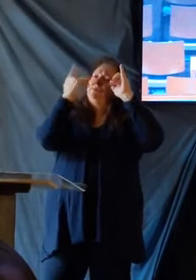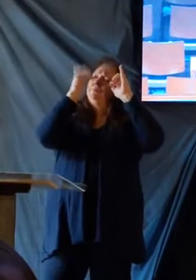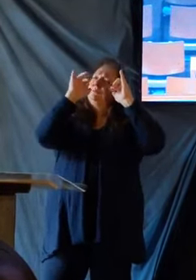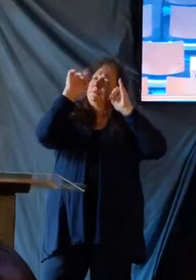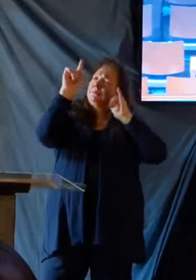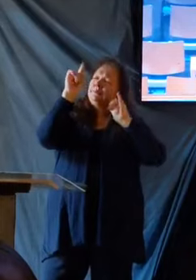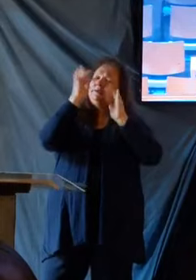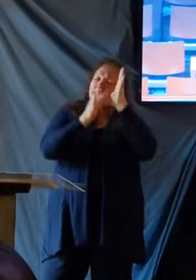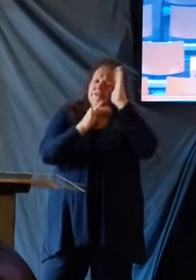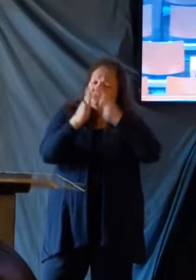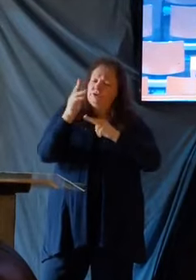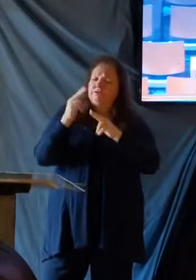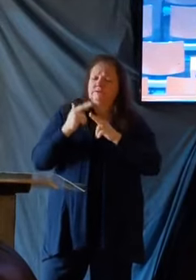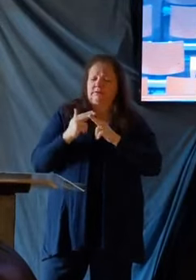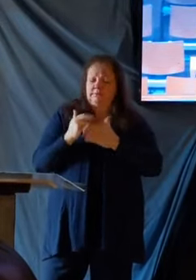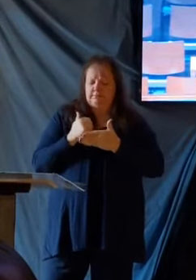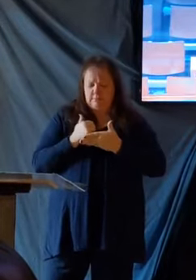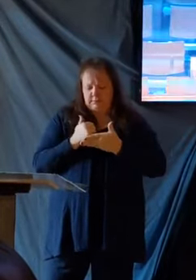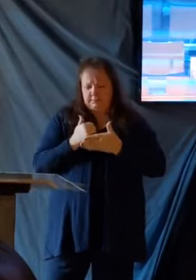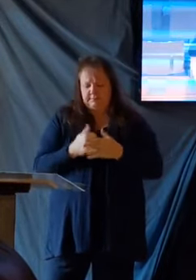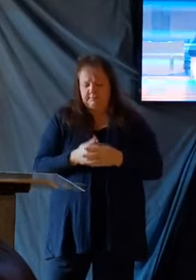in Christ's name. Amen.